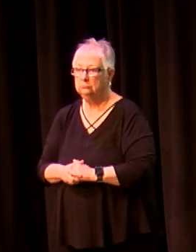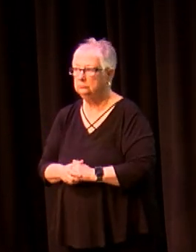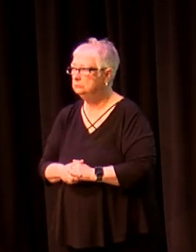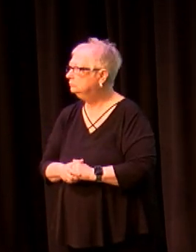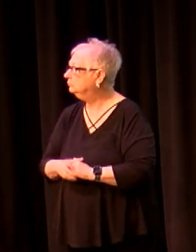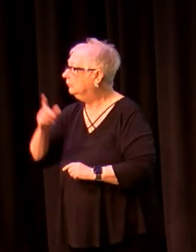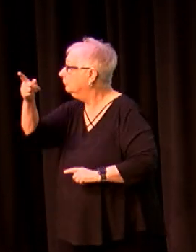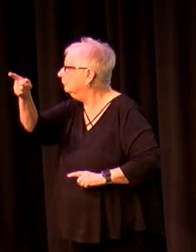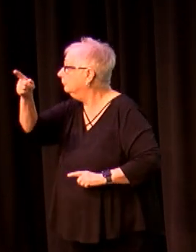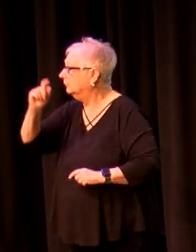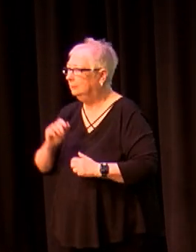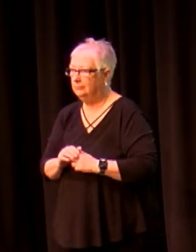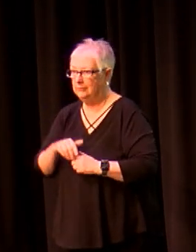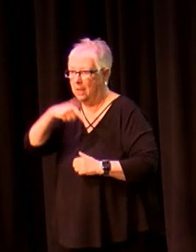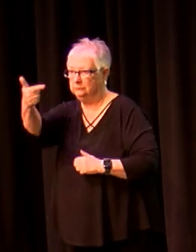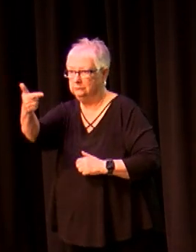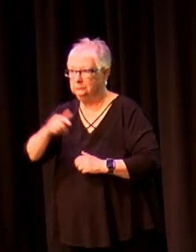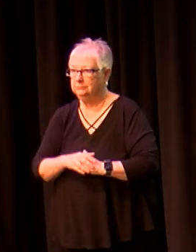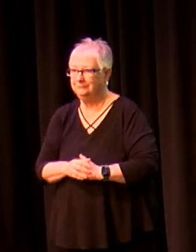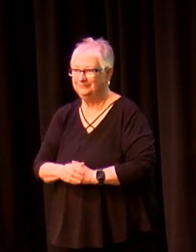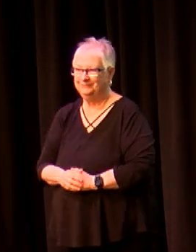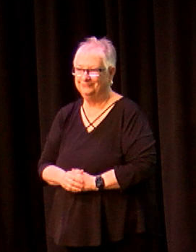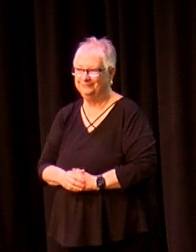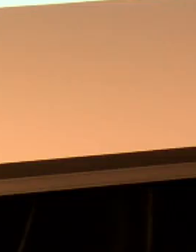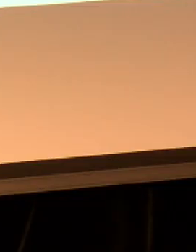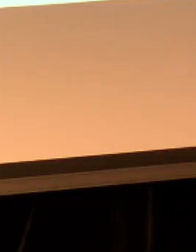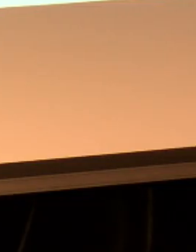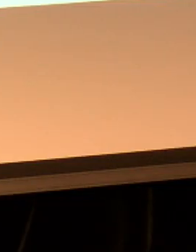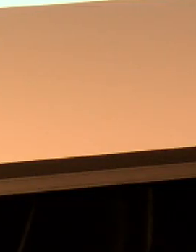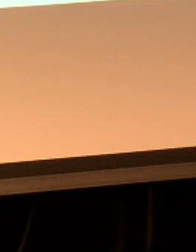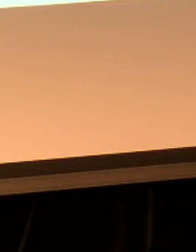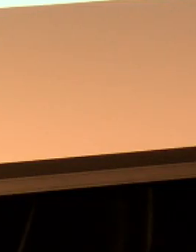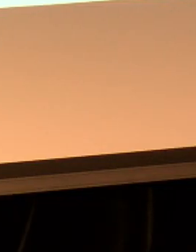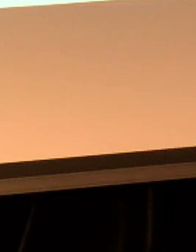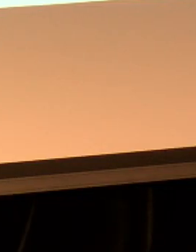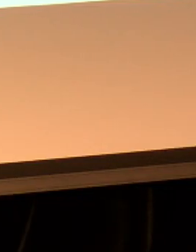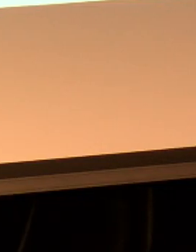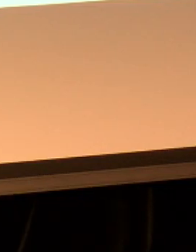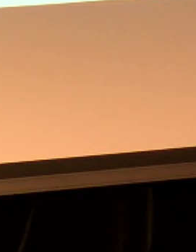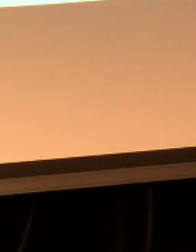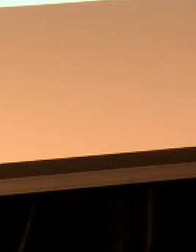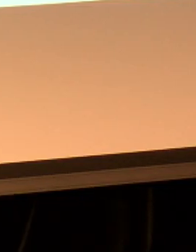And then we'll come here to you, Heather. My name is Danica